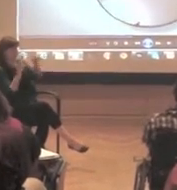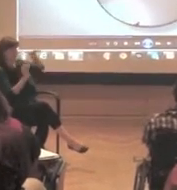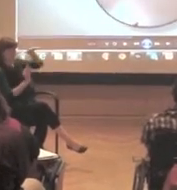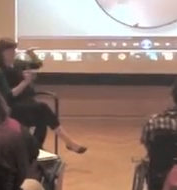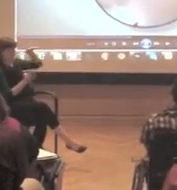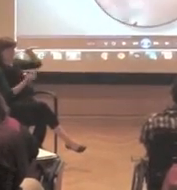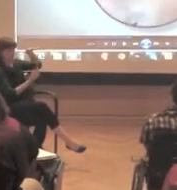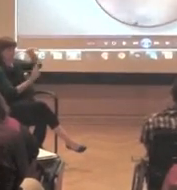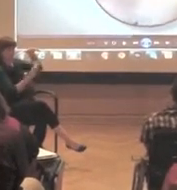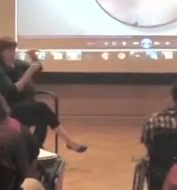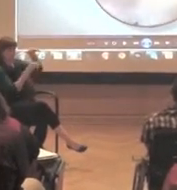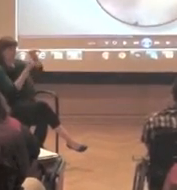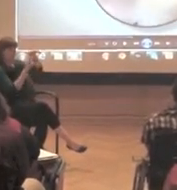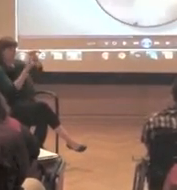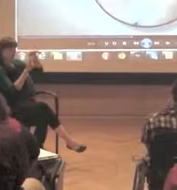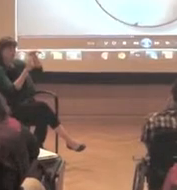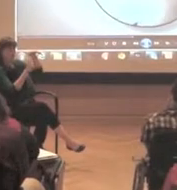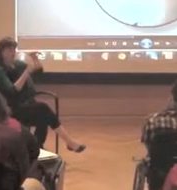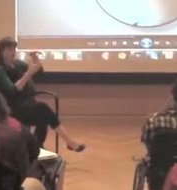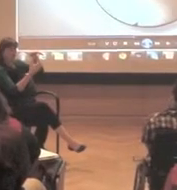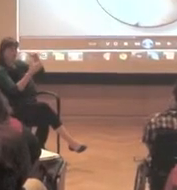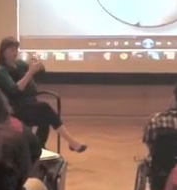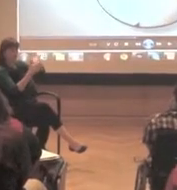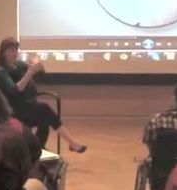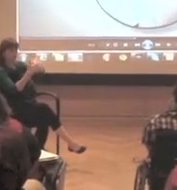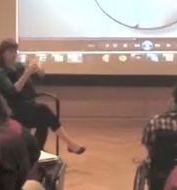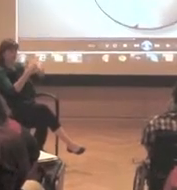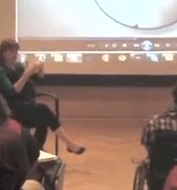and breaking the webs.